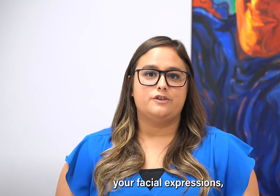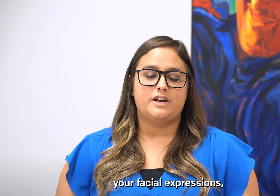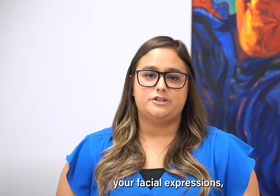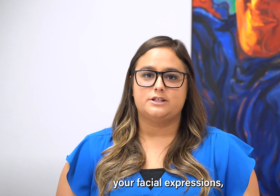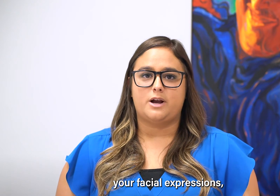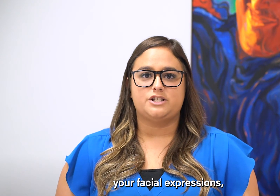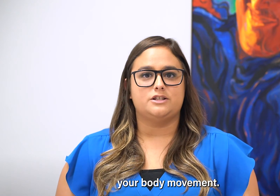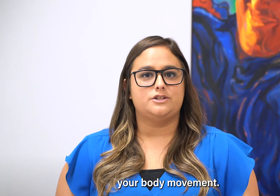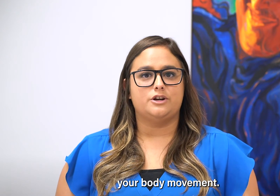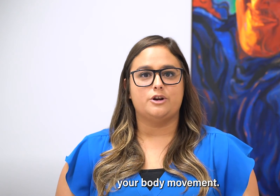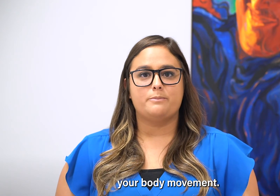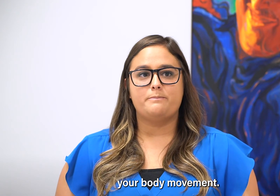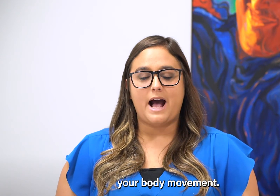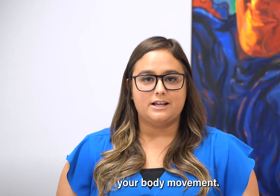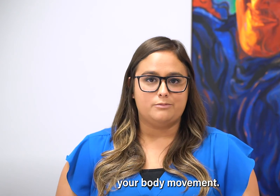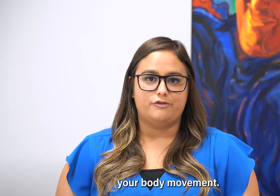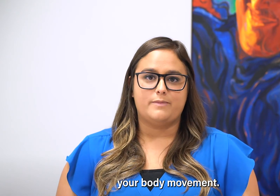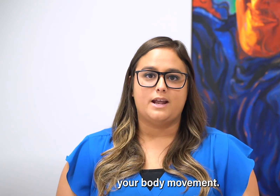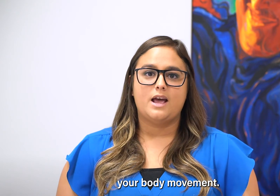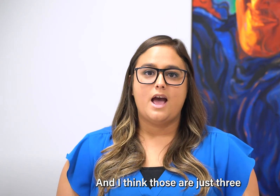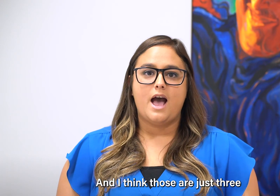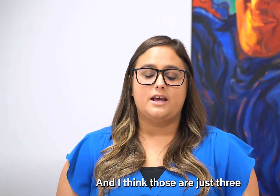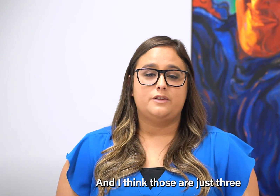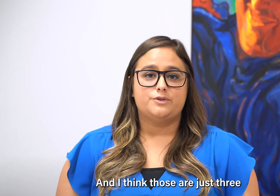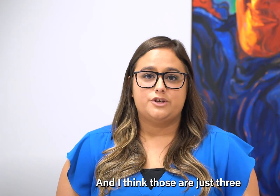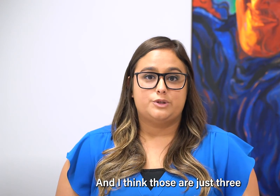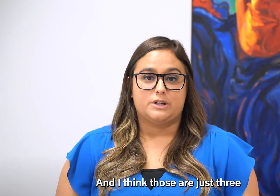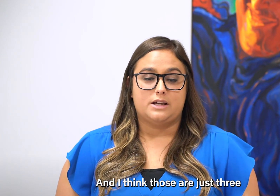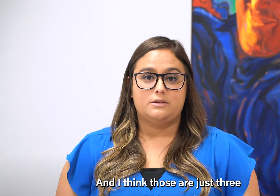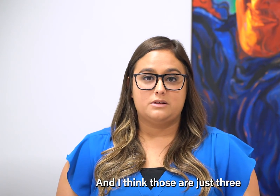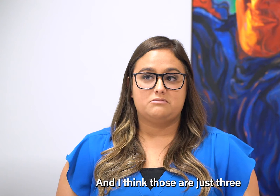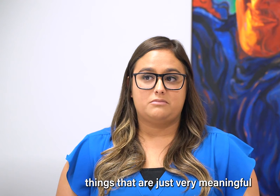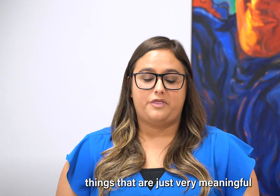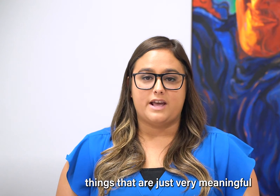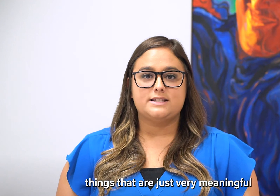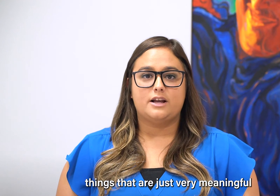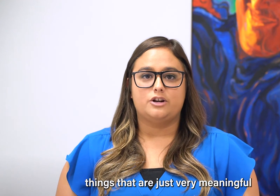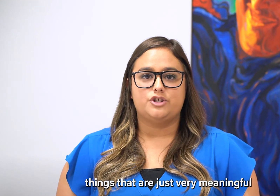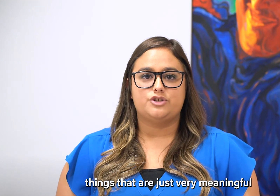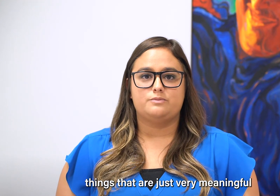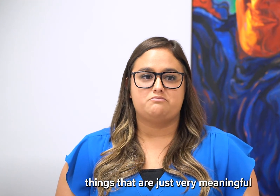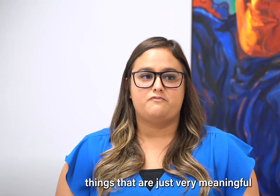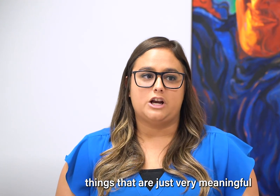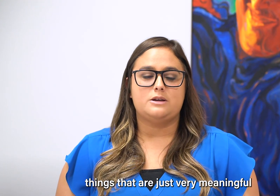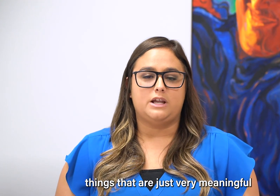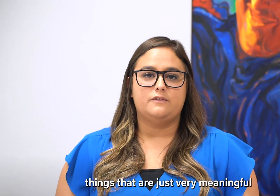facial expressions, your body movement, and I think those are just 3 things that are just very meaningful when you're